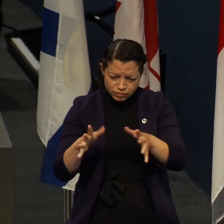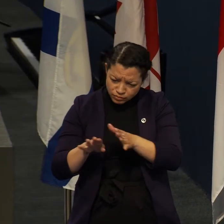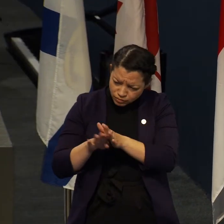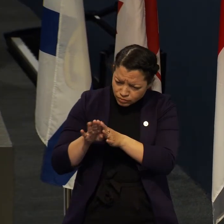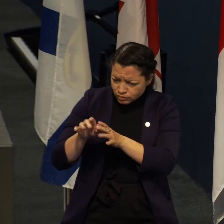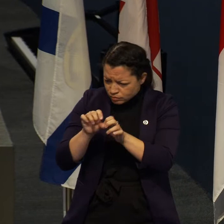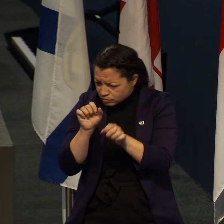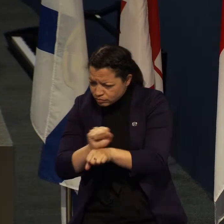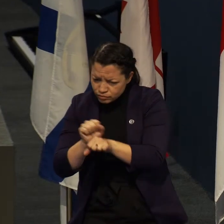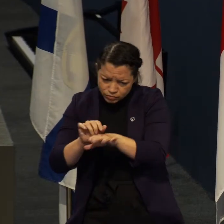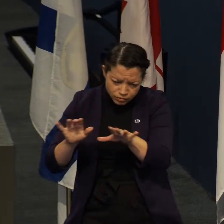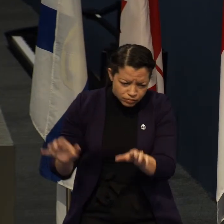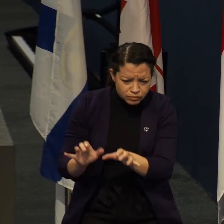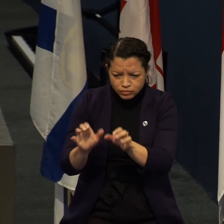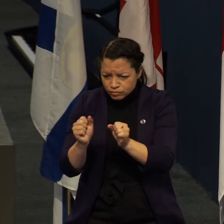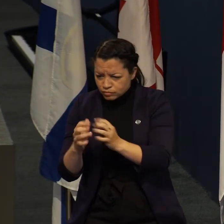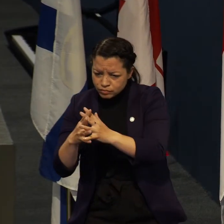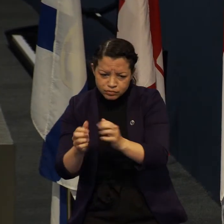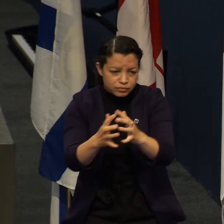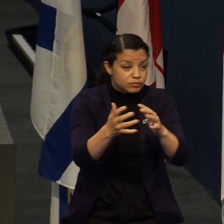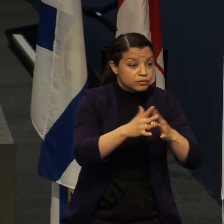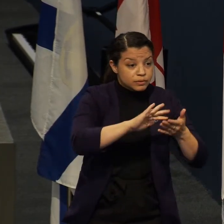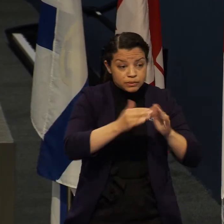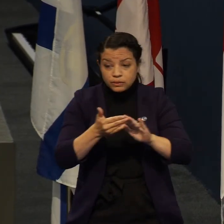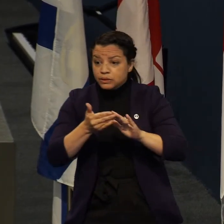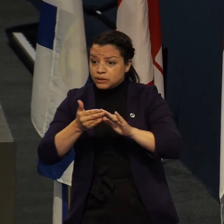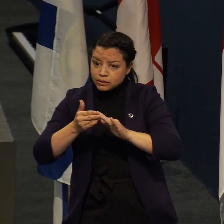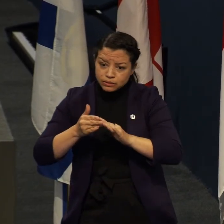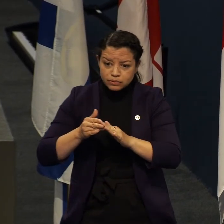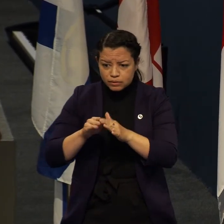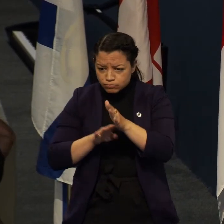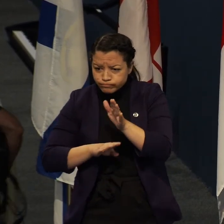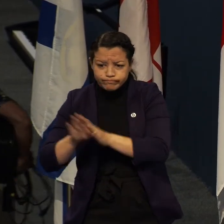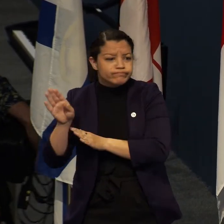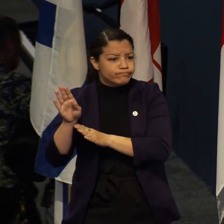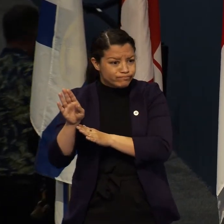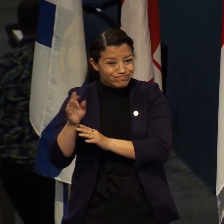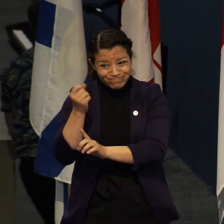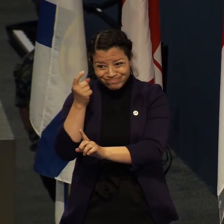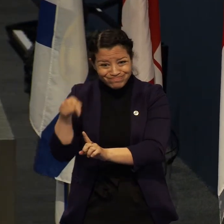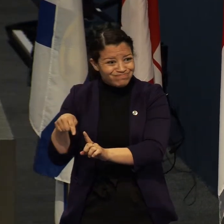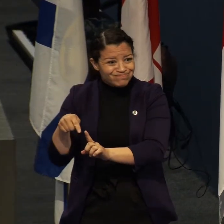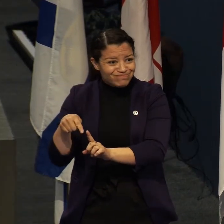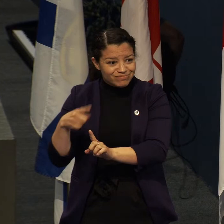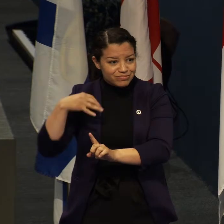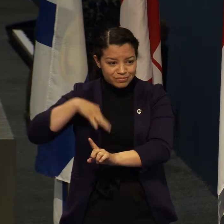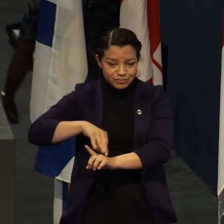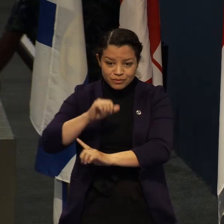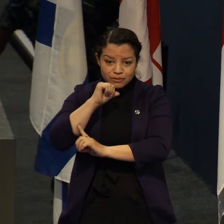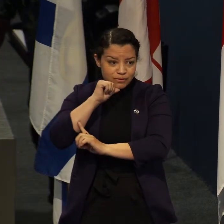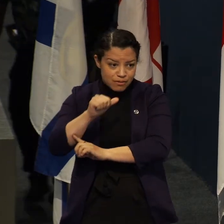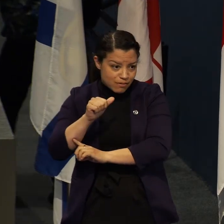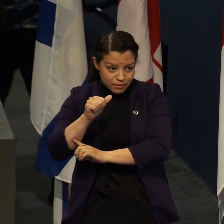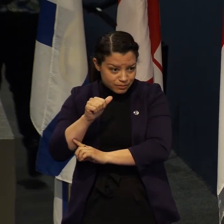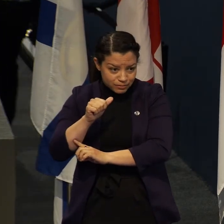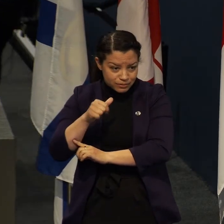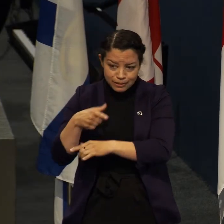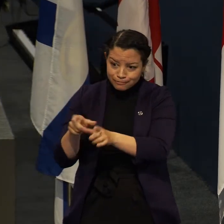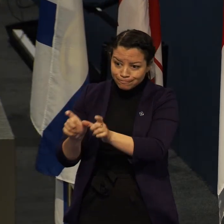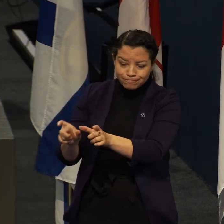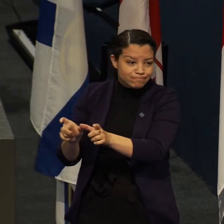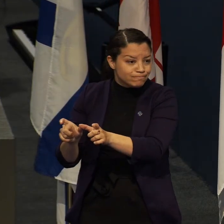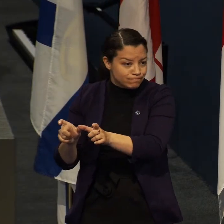economic wealth of the towns and cities they helped build, but from which they did not and could not benefit